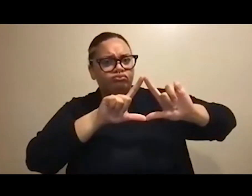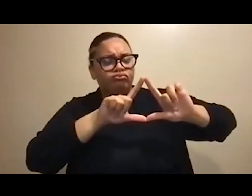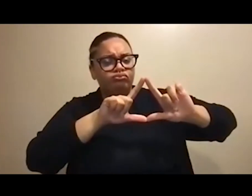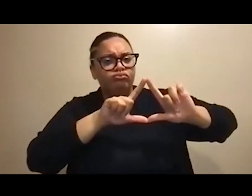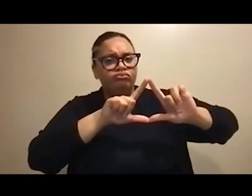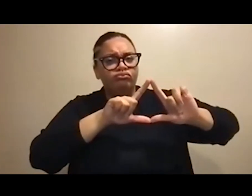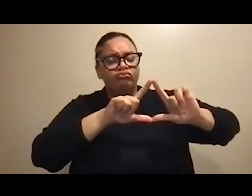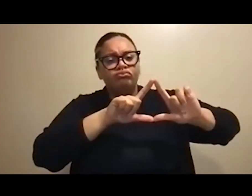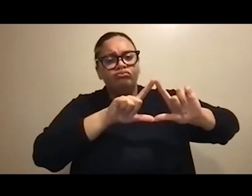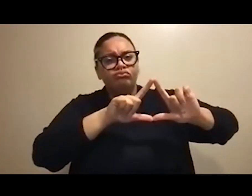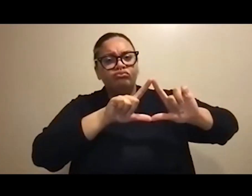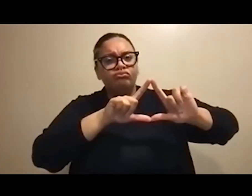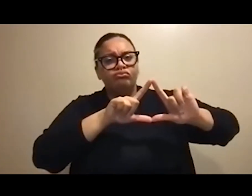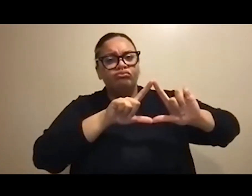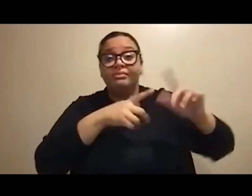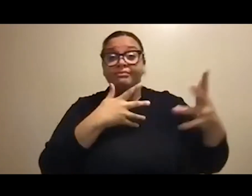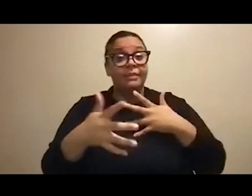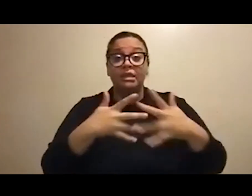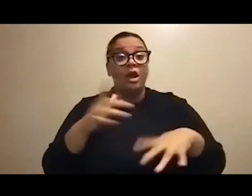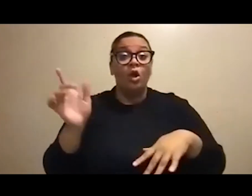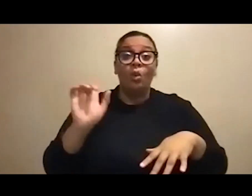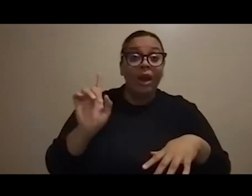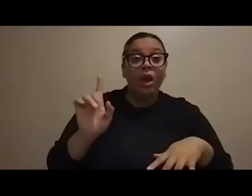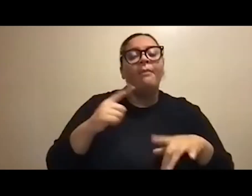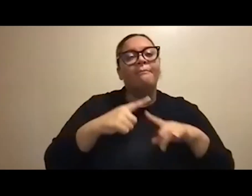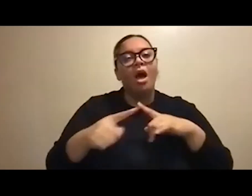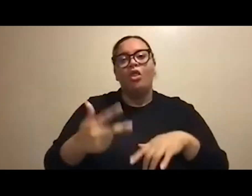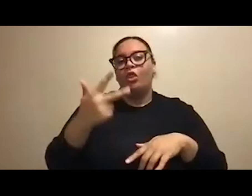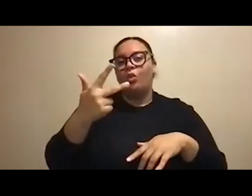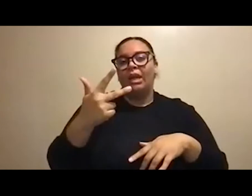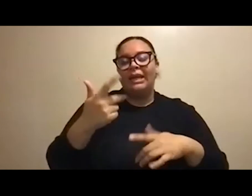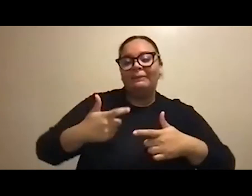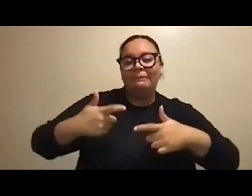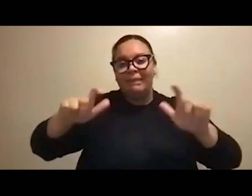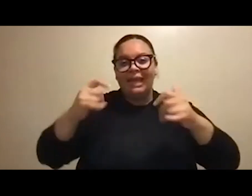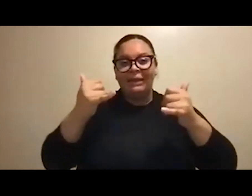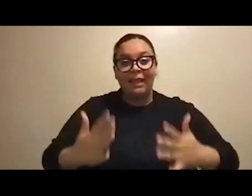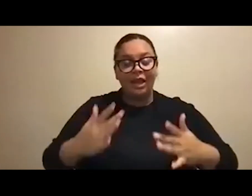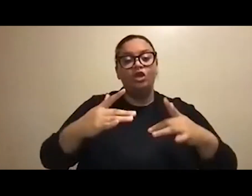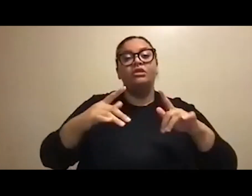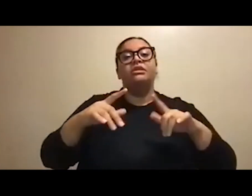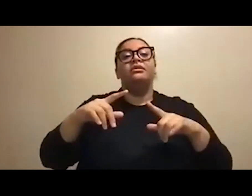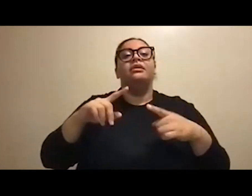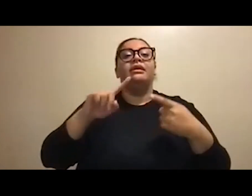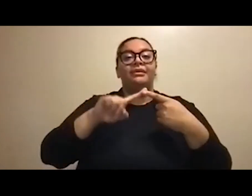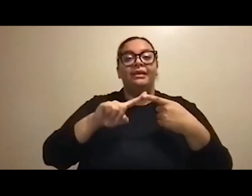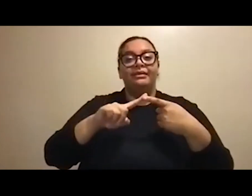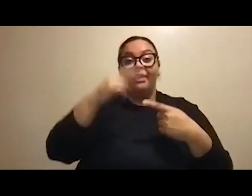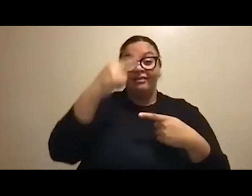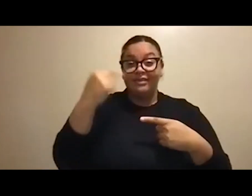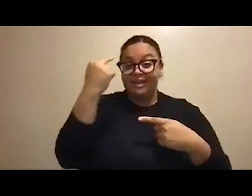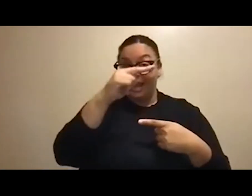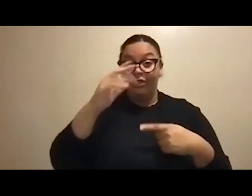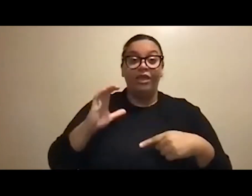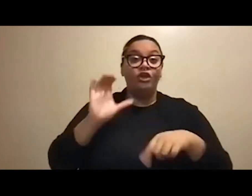triangle. Doesn't matter where you put them, but the three major players are the Catholic Church, Parliament, and the